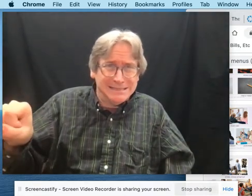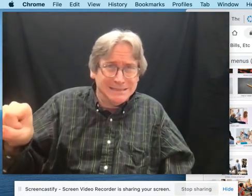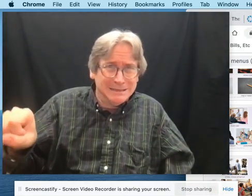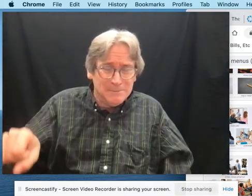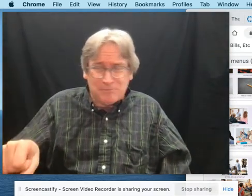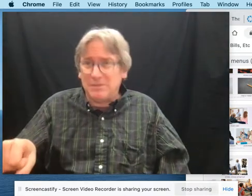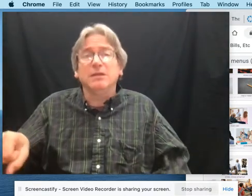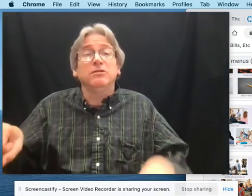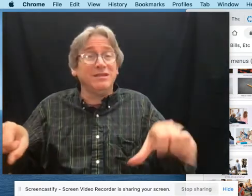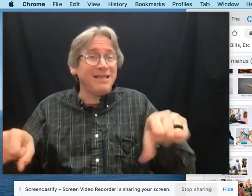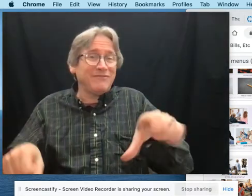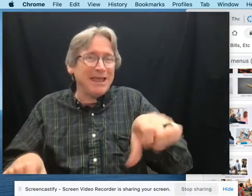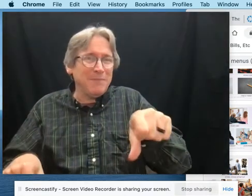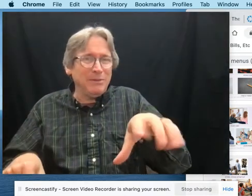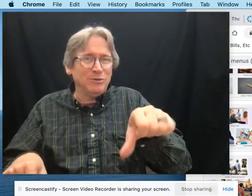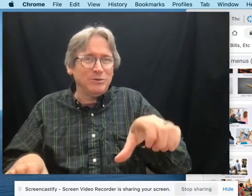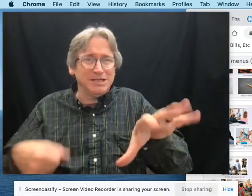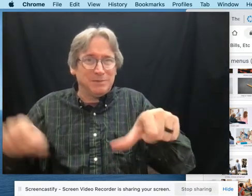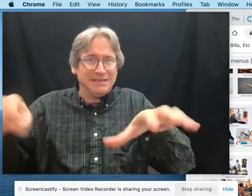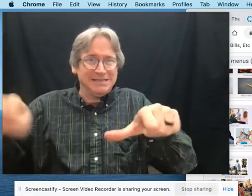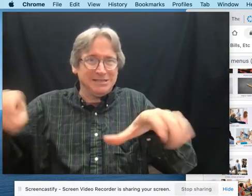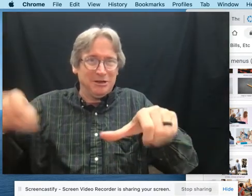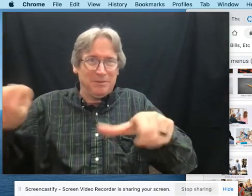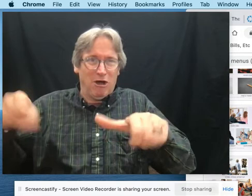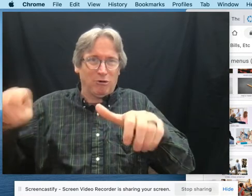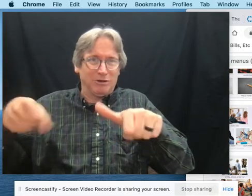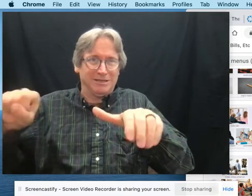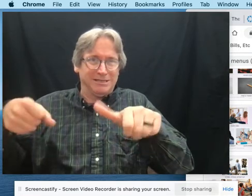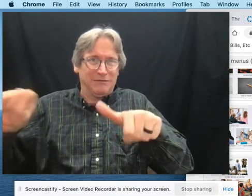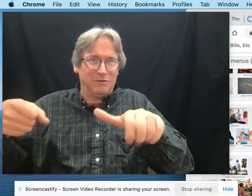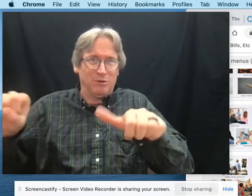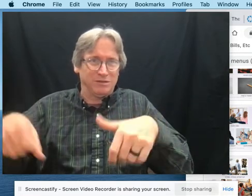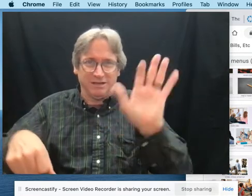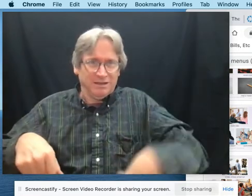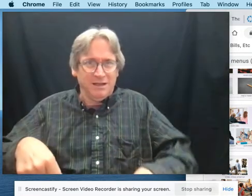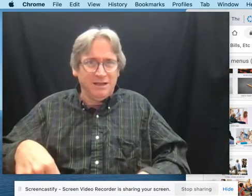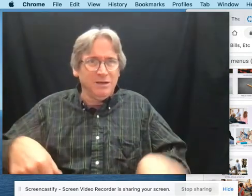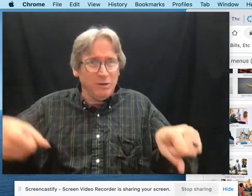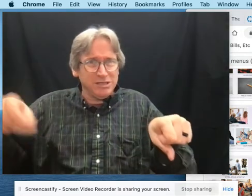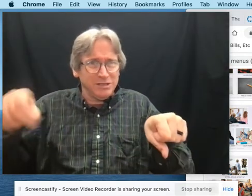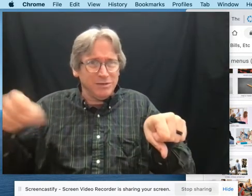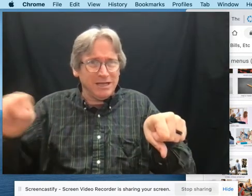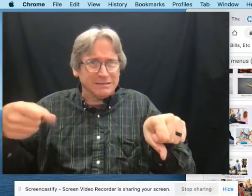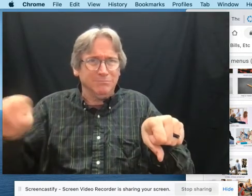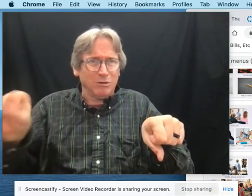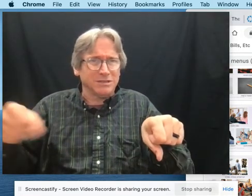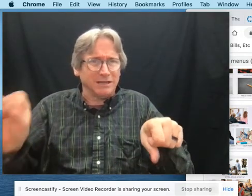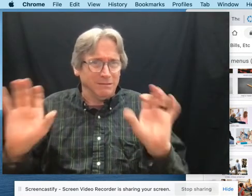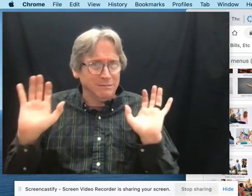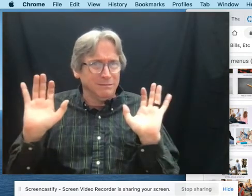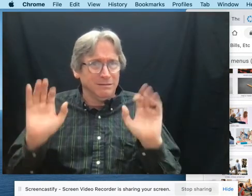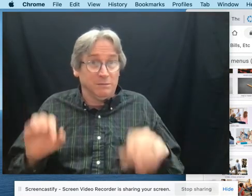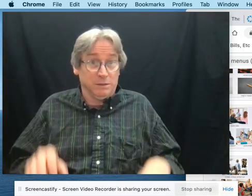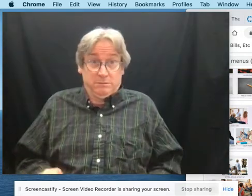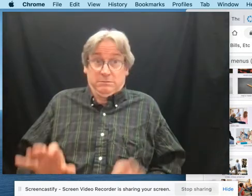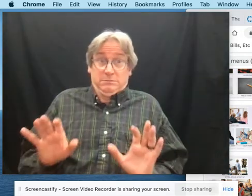this. The left hand, maybe you do this, but this is going to be awkward to sign for motorcycle. We just do this motorcycle.